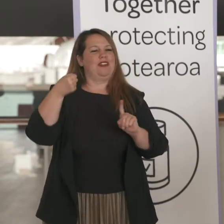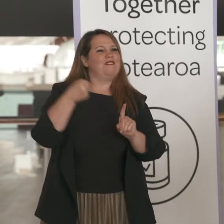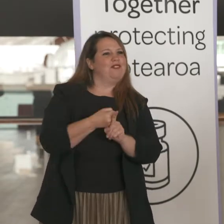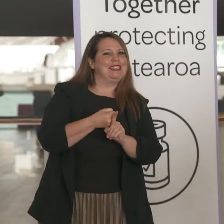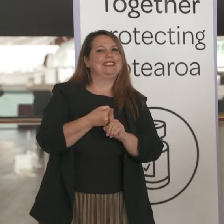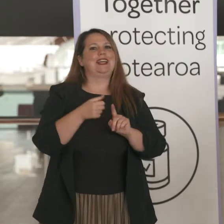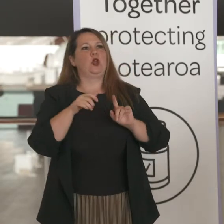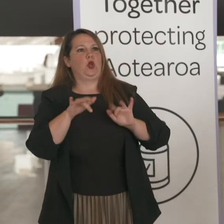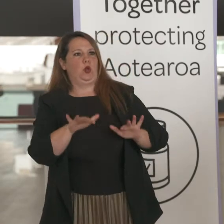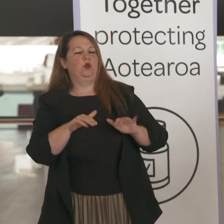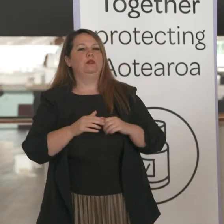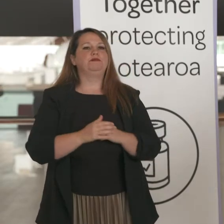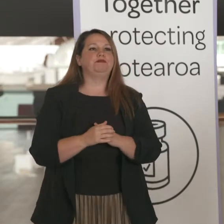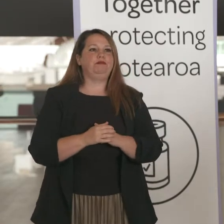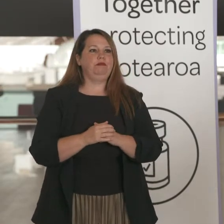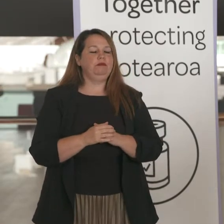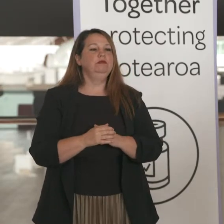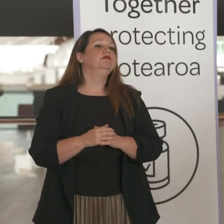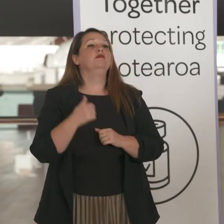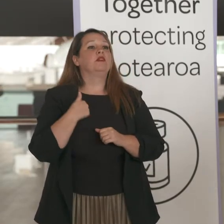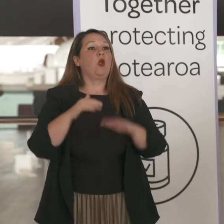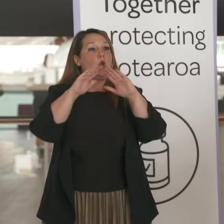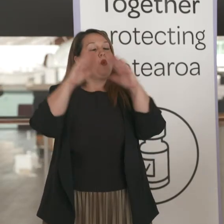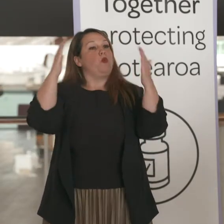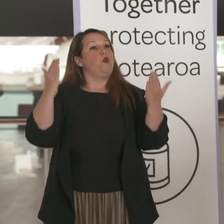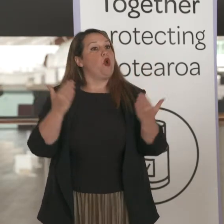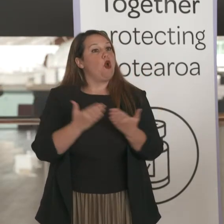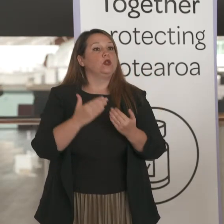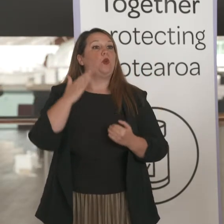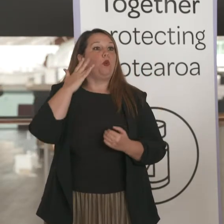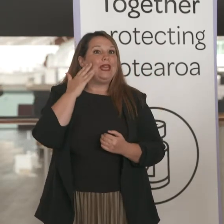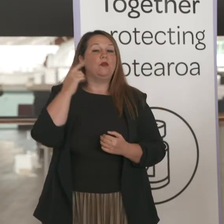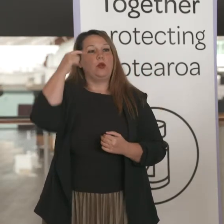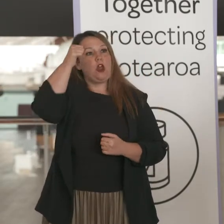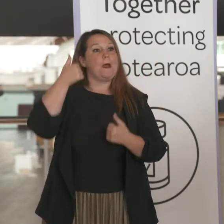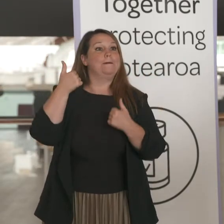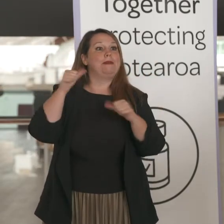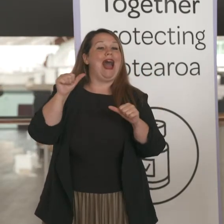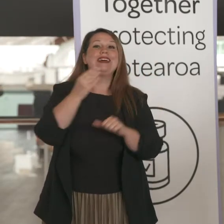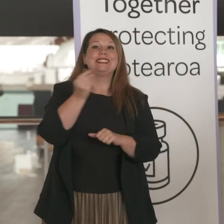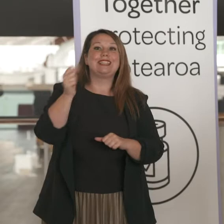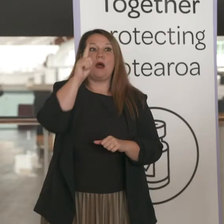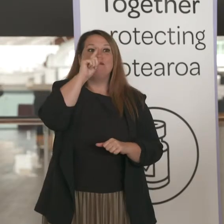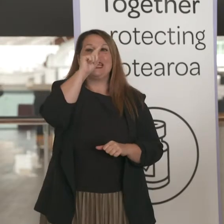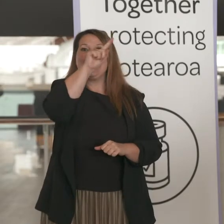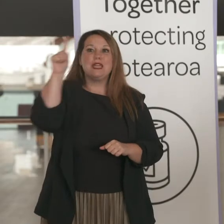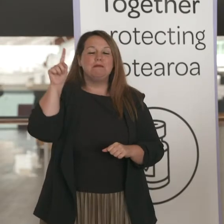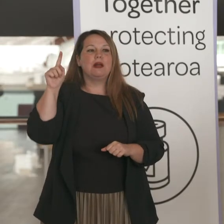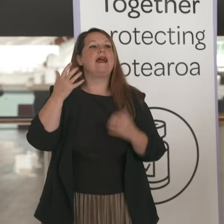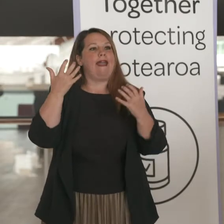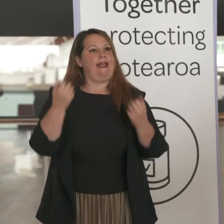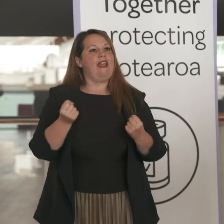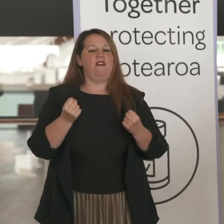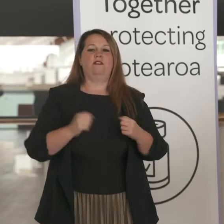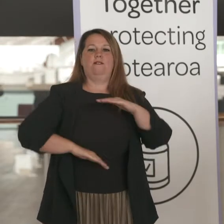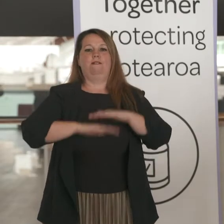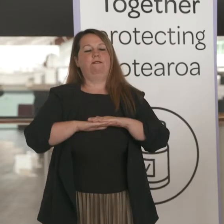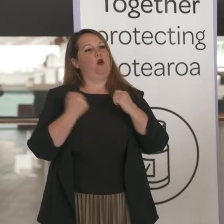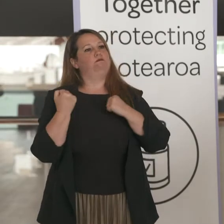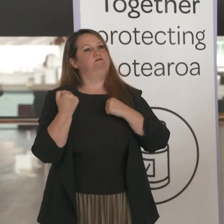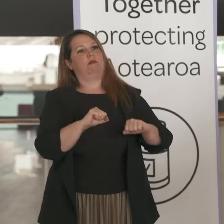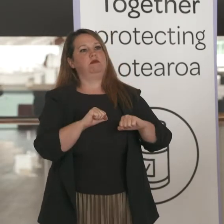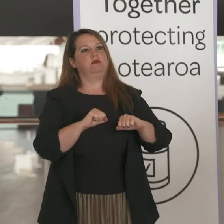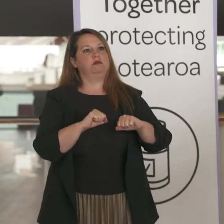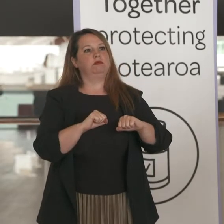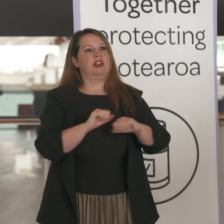are at least partly immune to this pandemic virus, it means the impact on all of the people will ease.